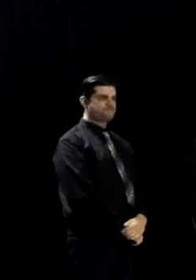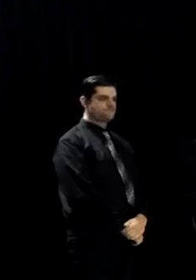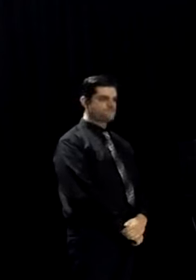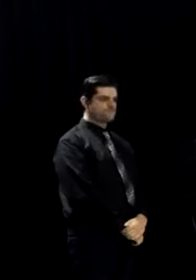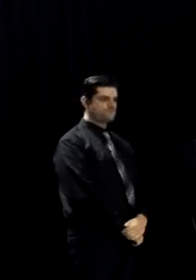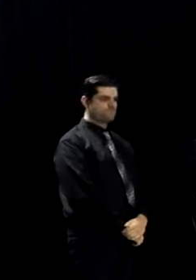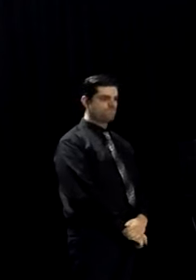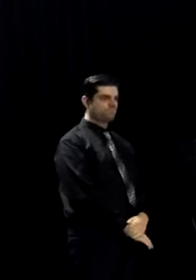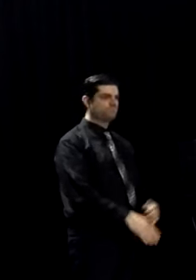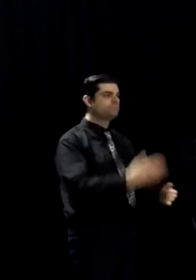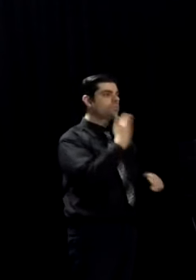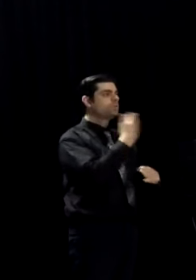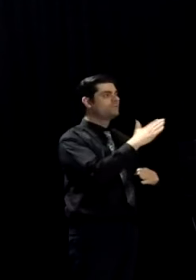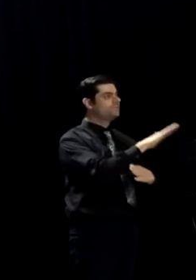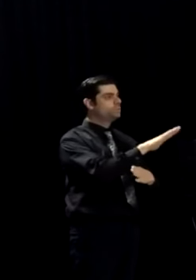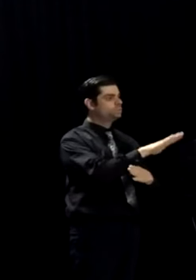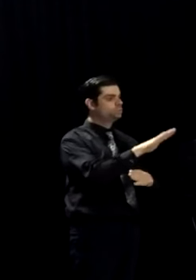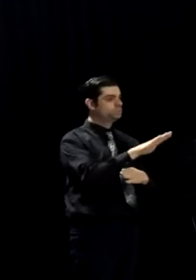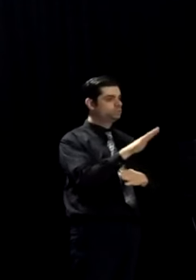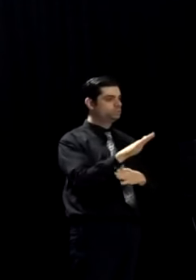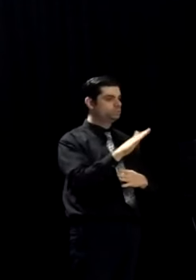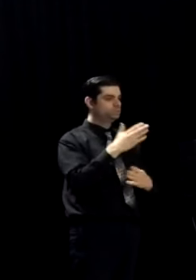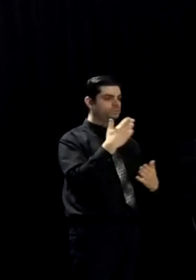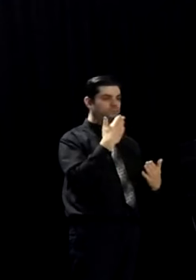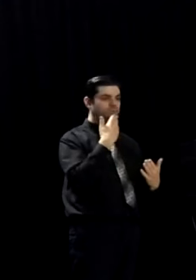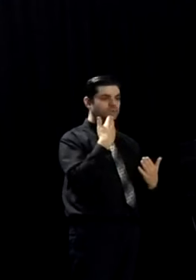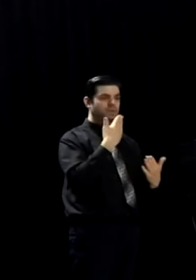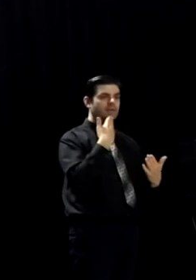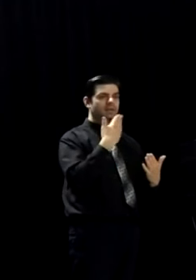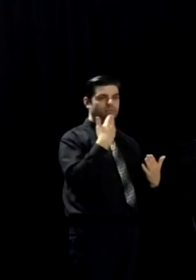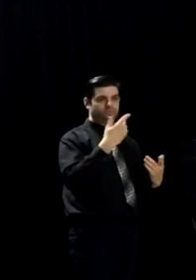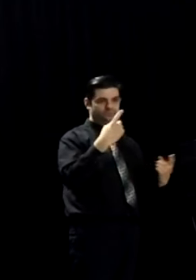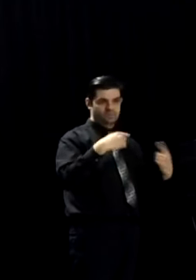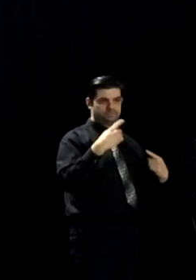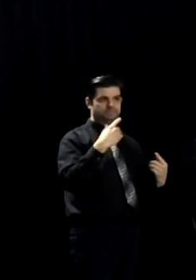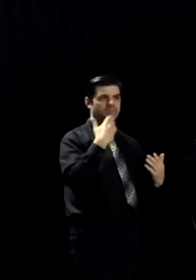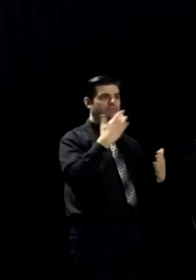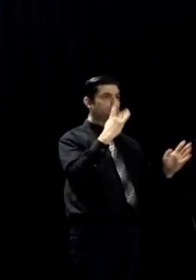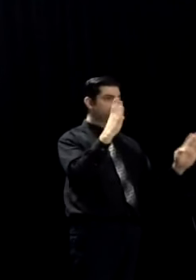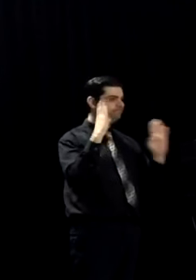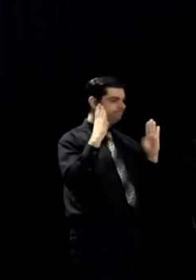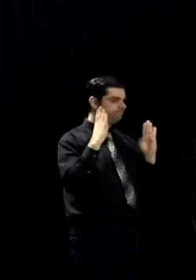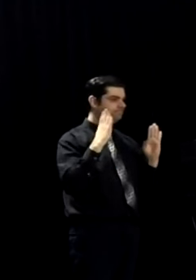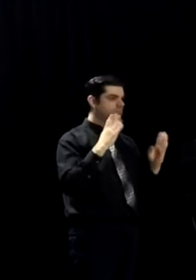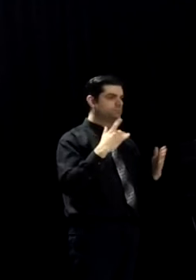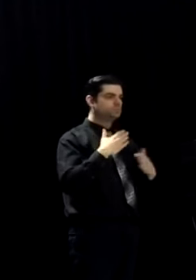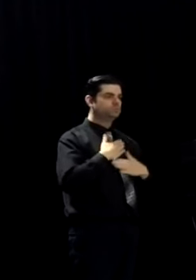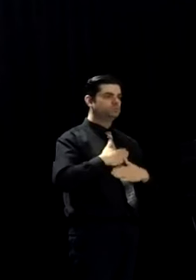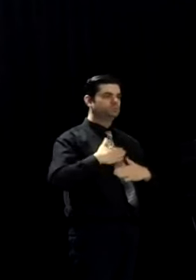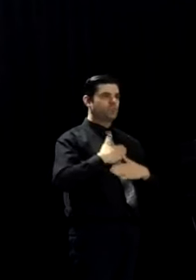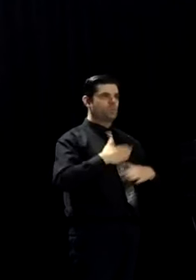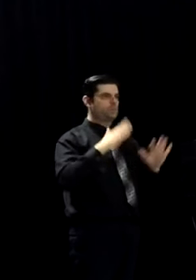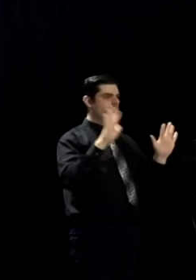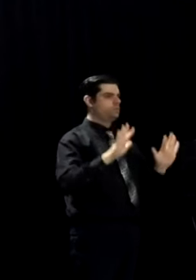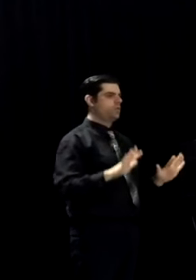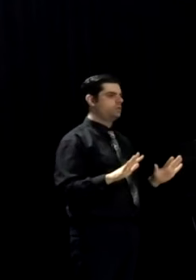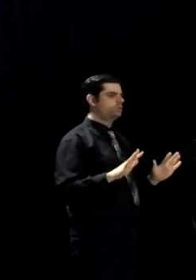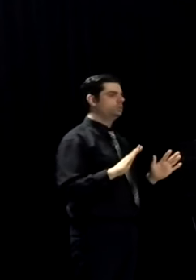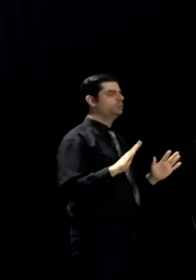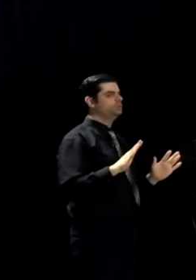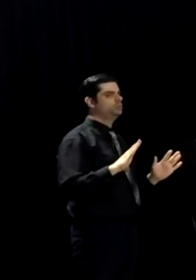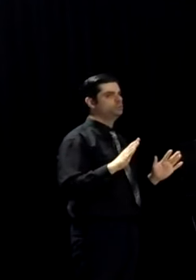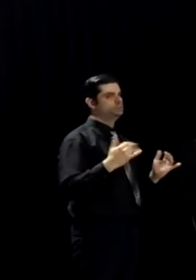Good afternoon, everyone. Thank you for being here. Hopefully you've enjoyed the weather a little bit in a safe way. We'll get into that in a little